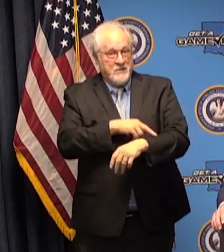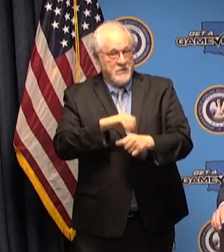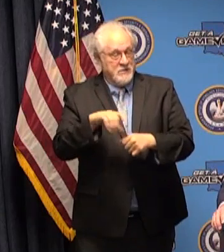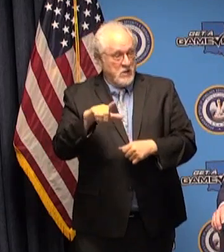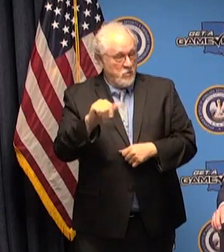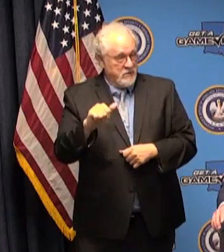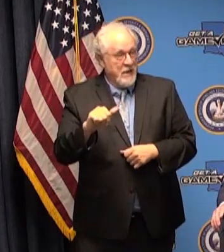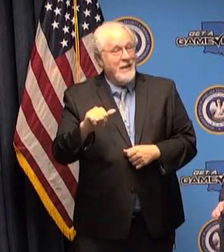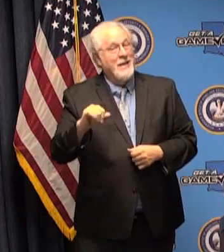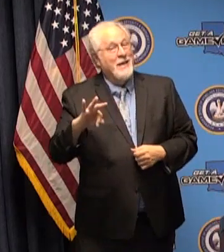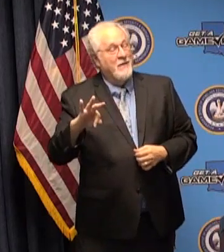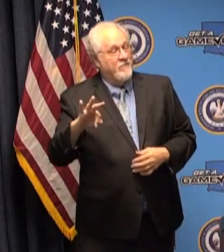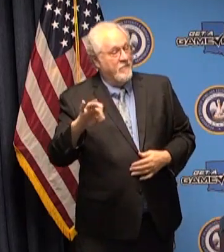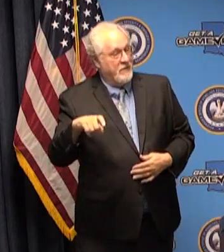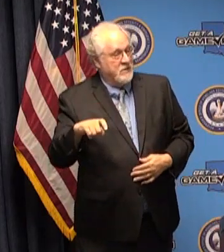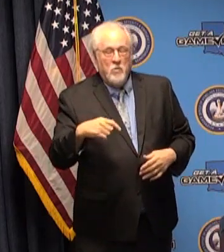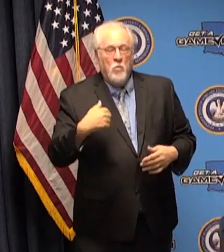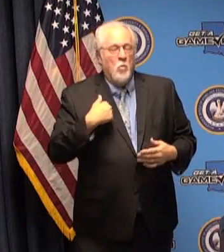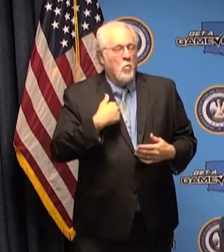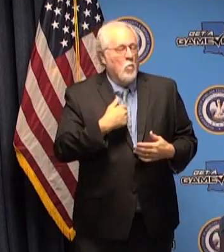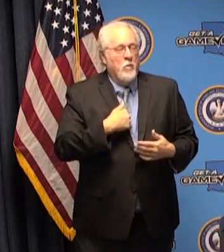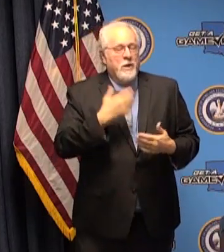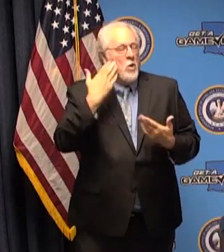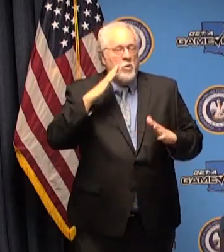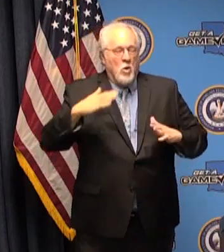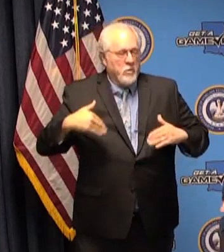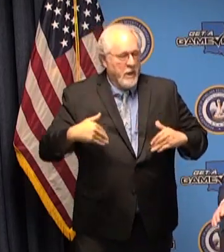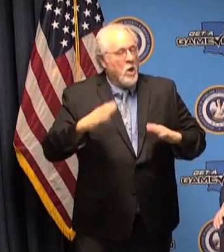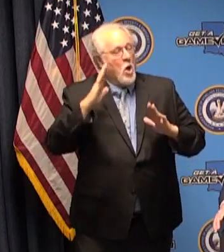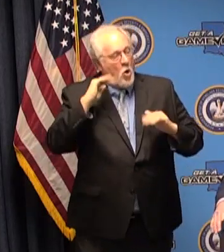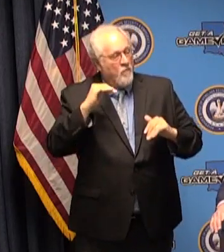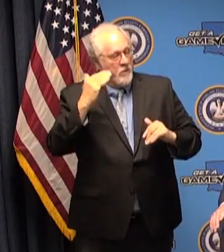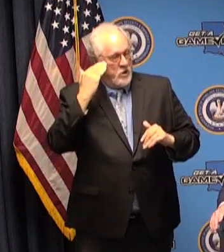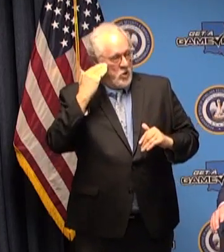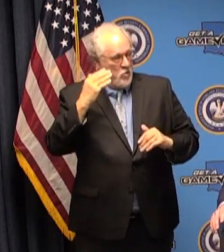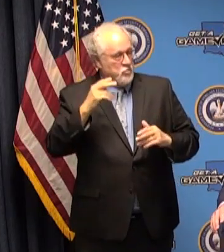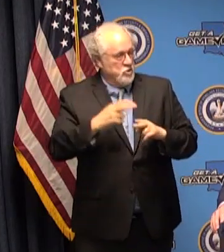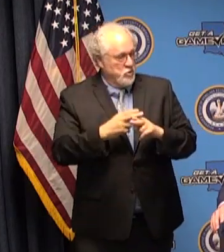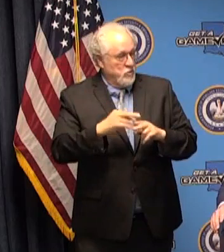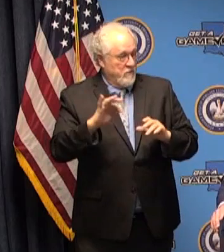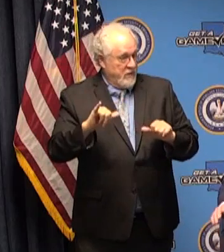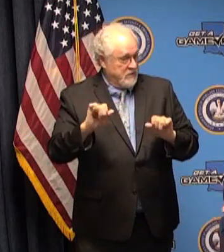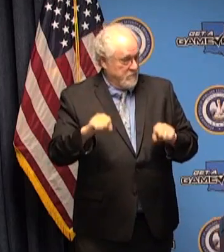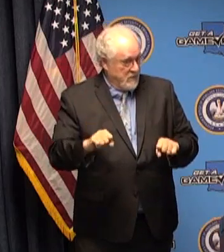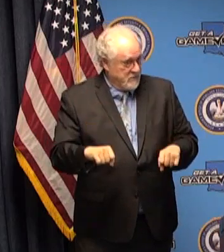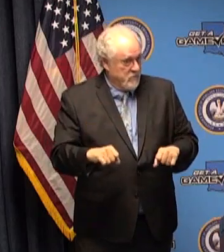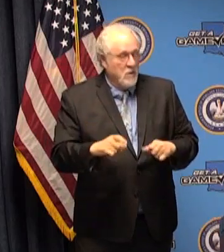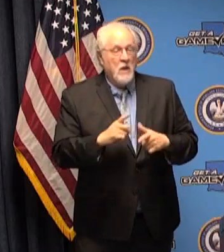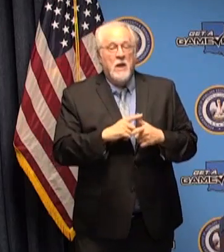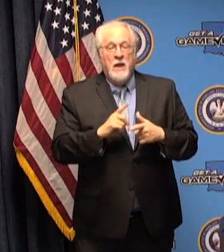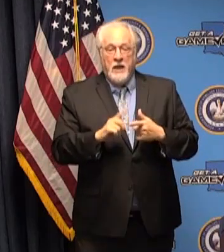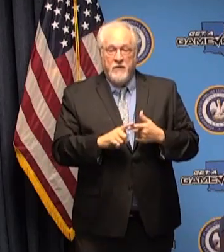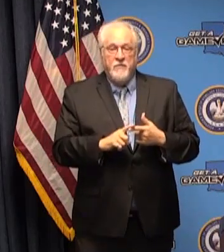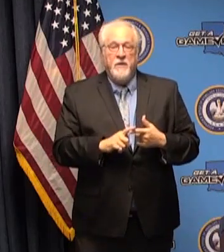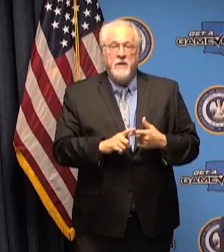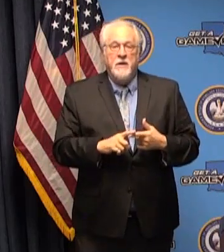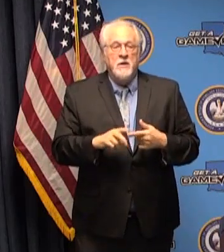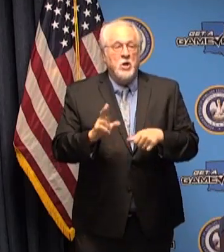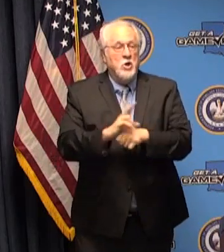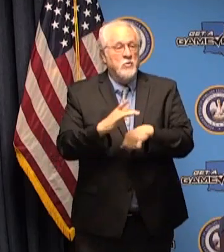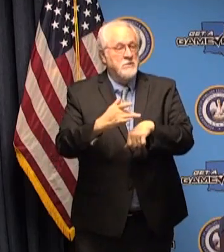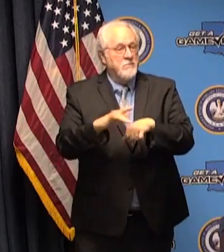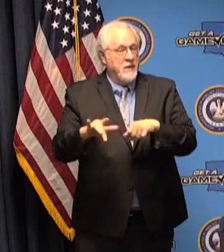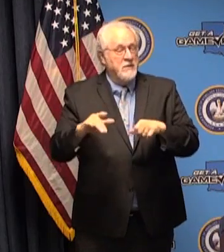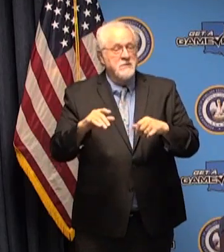Louisiana. And we don't know yet. Hopefully we're going to know soon whether that's possible. And then you use space